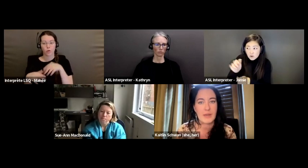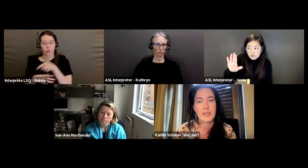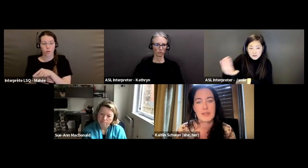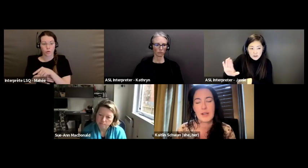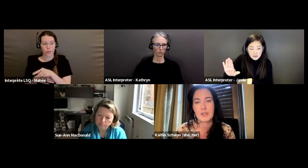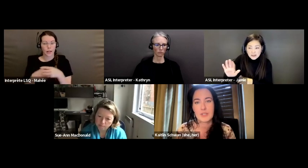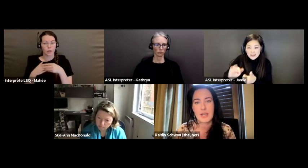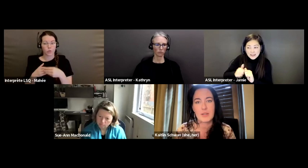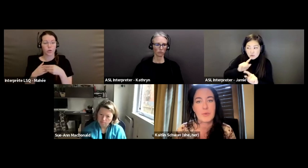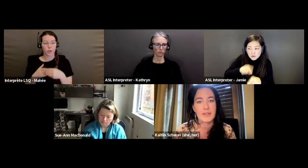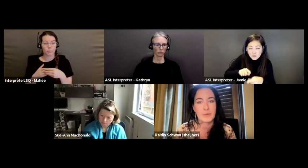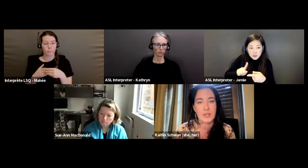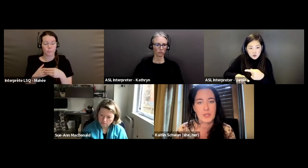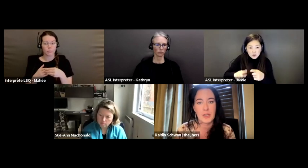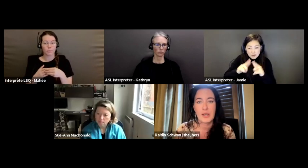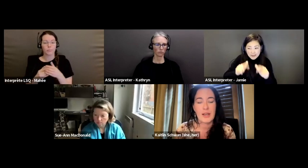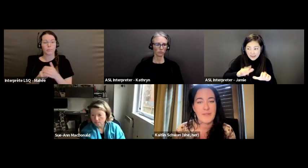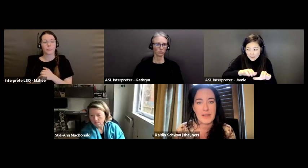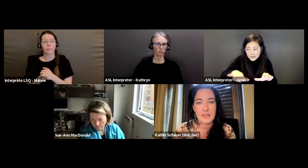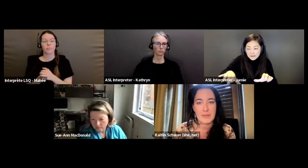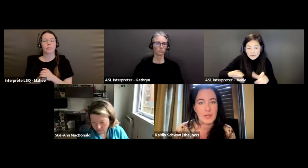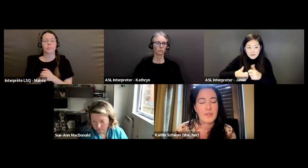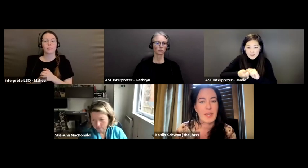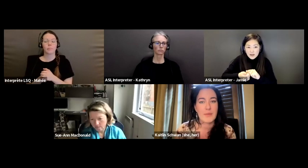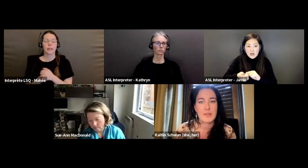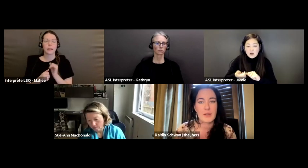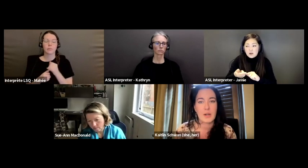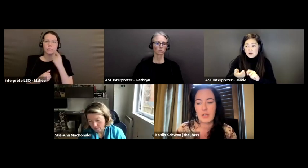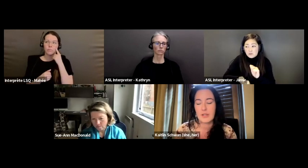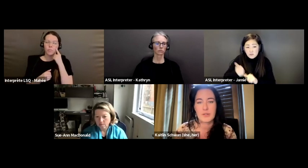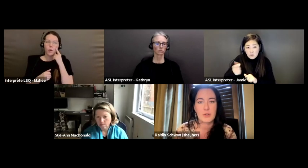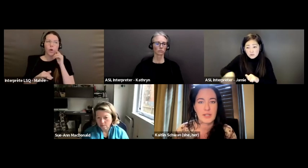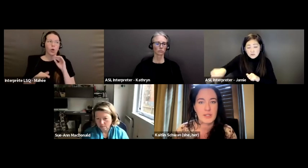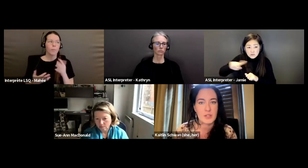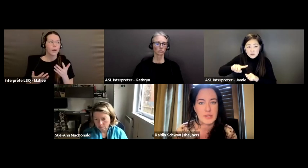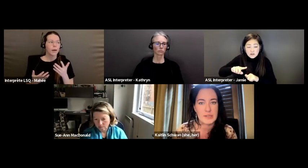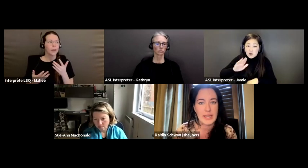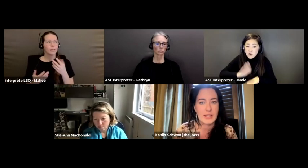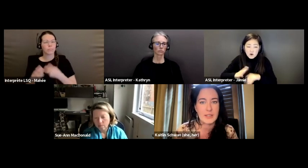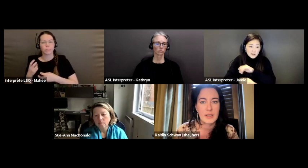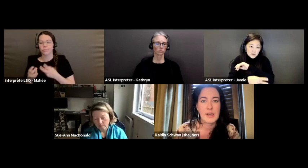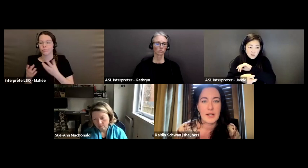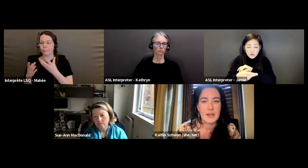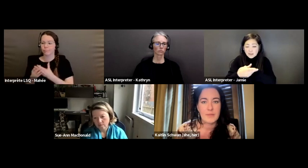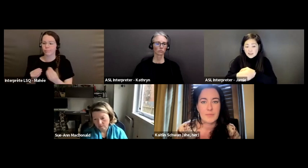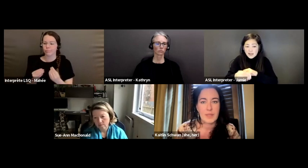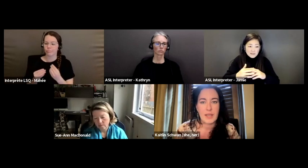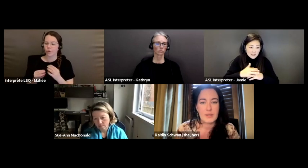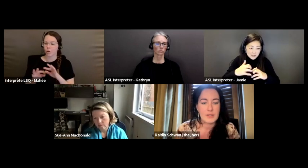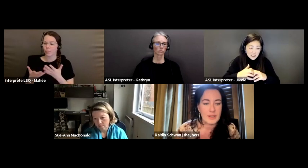to encampments and understanding the ways in which a vast majority of encampments are on stolen Indigenous land.